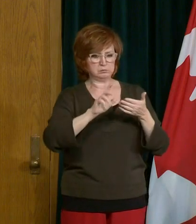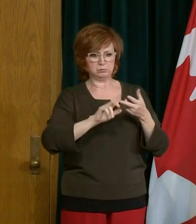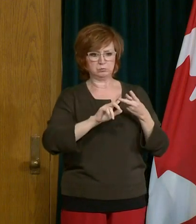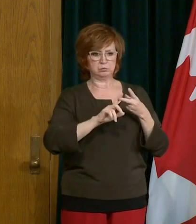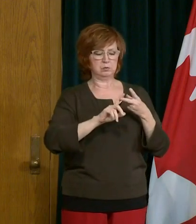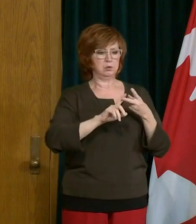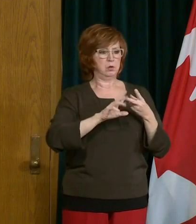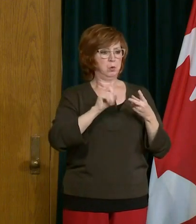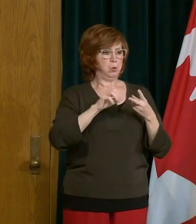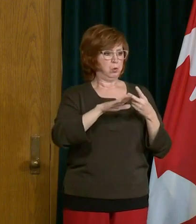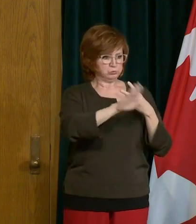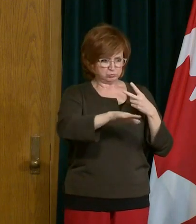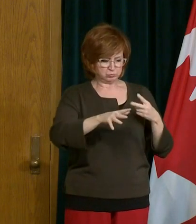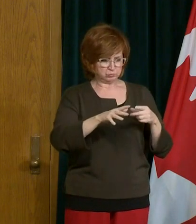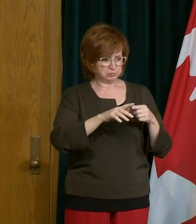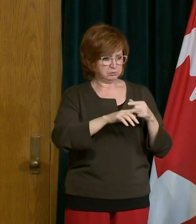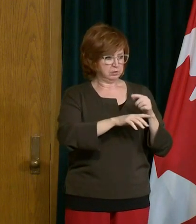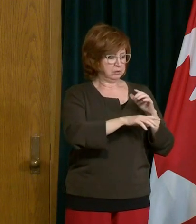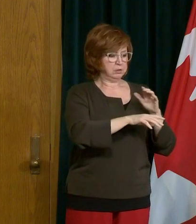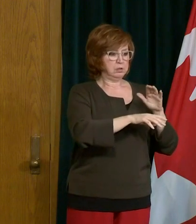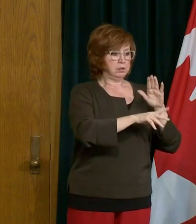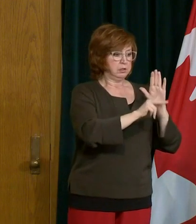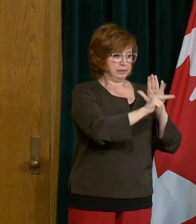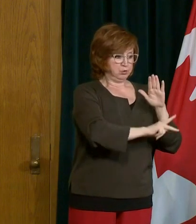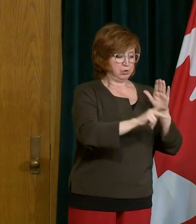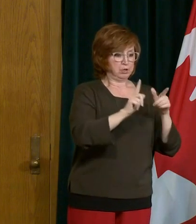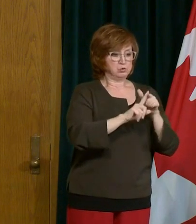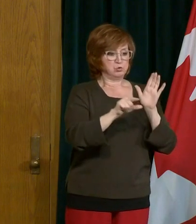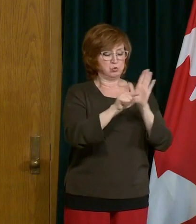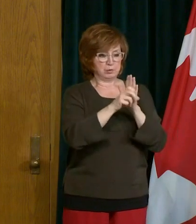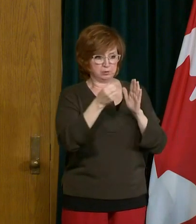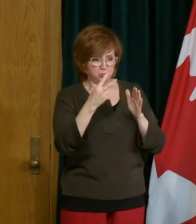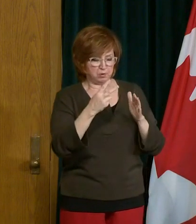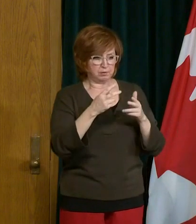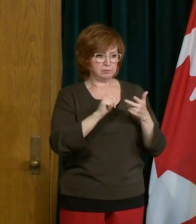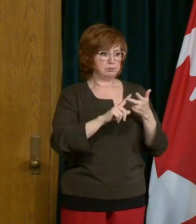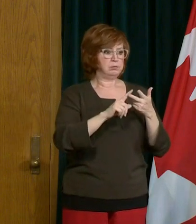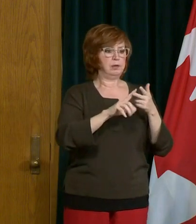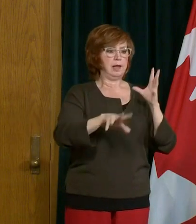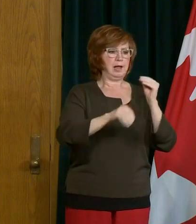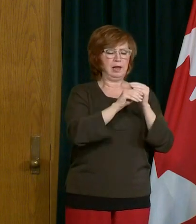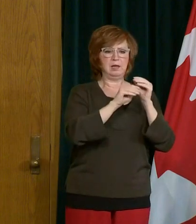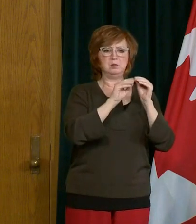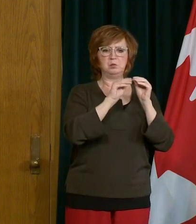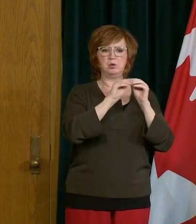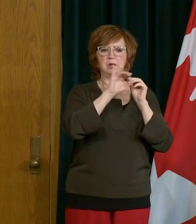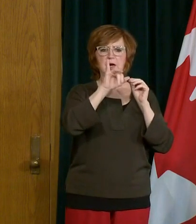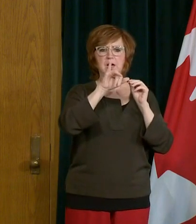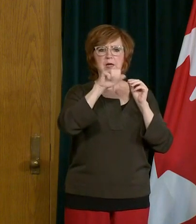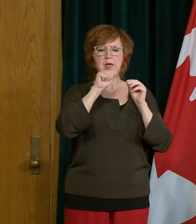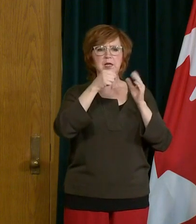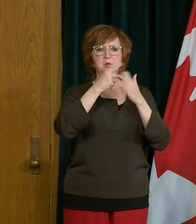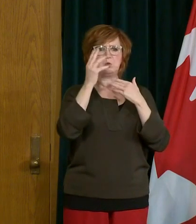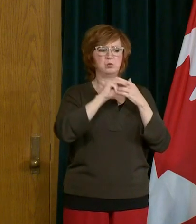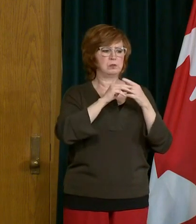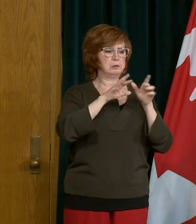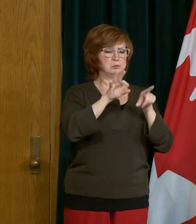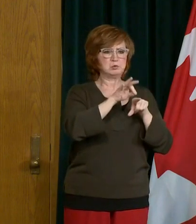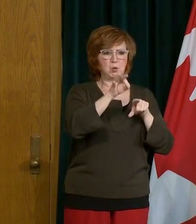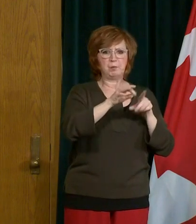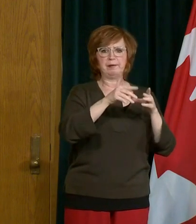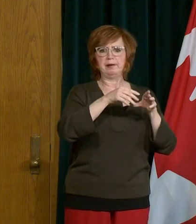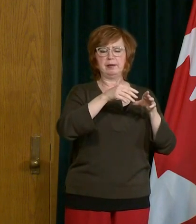studies, and looking at opportunities to expand the industrial arts program, for example, in the community, and looking